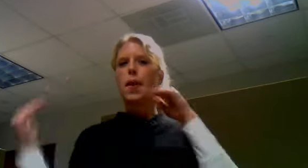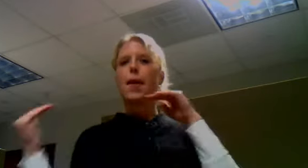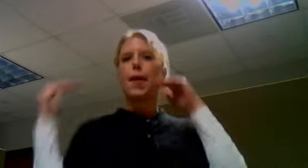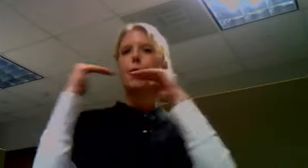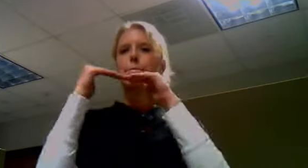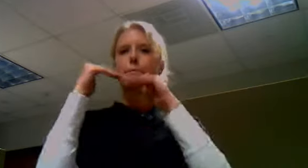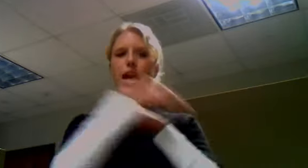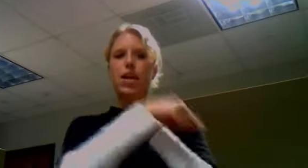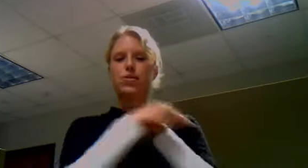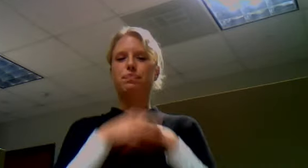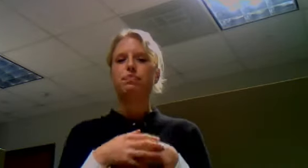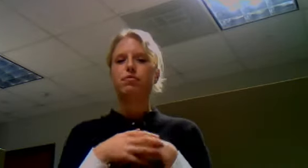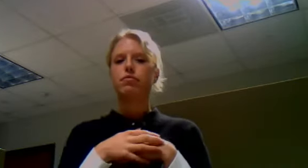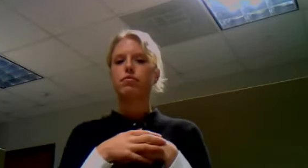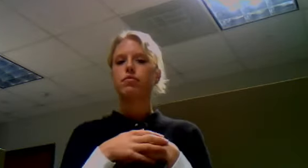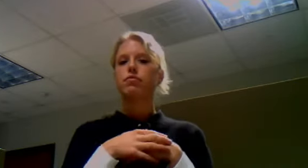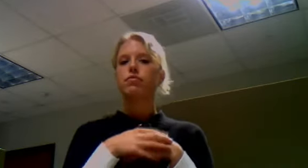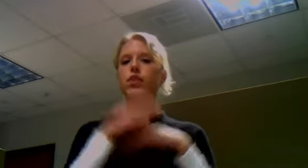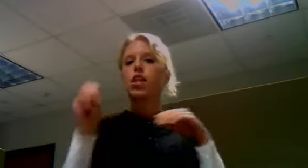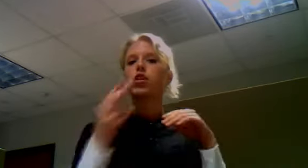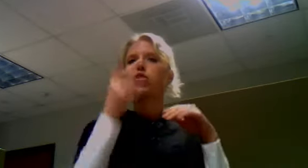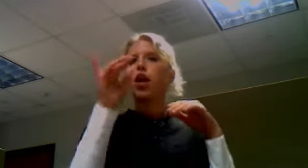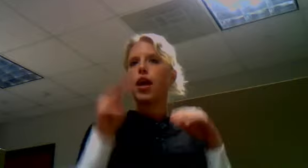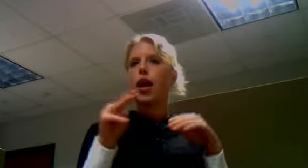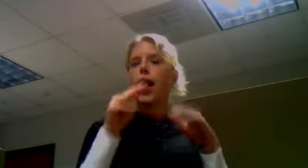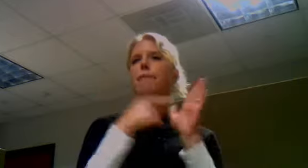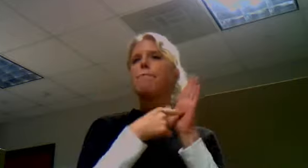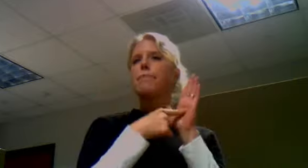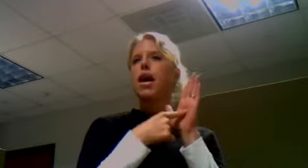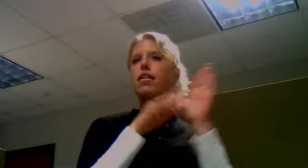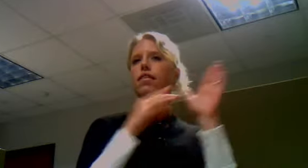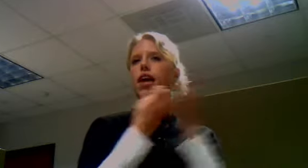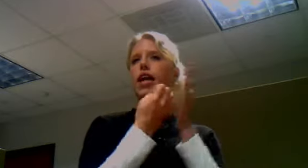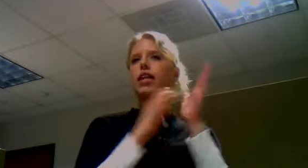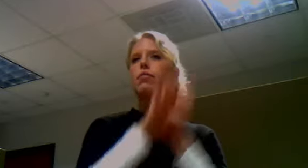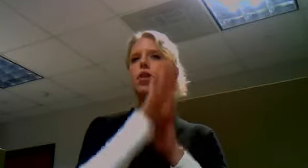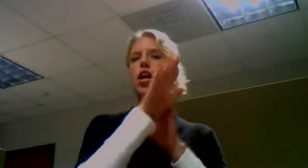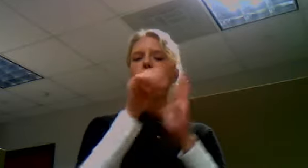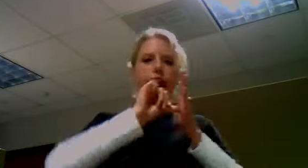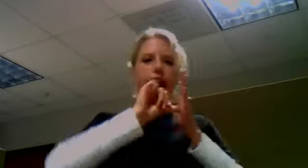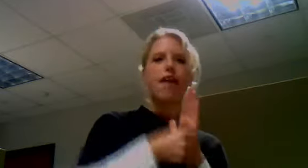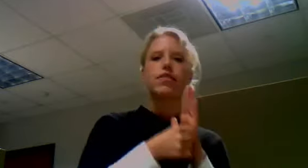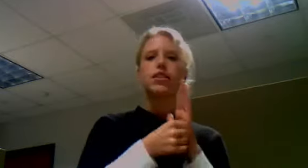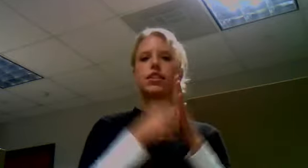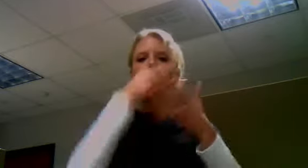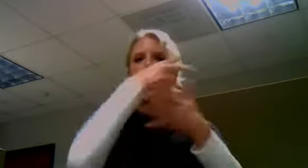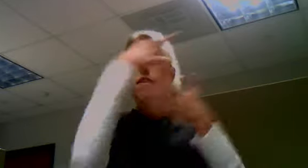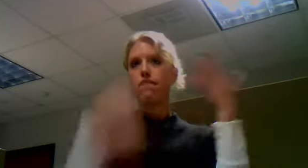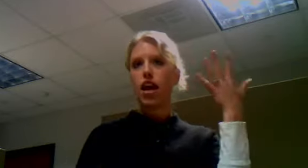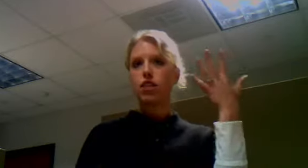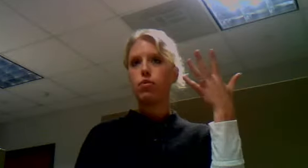me call it the Shanghai model of economic growth that emphasizes the following features for